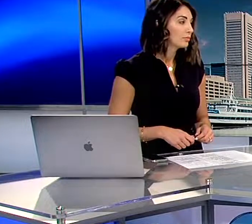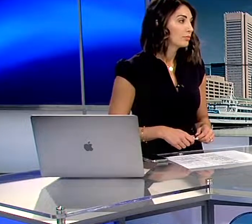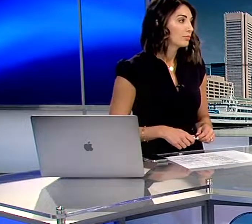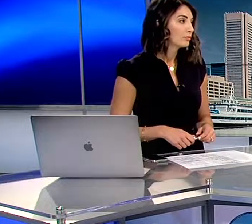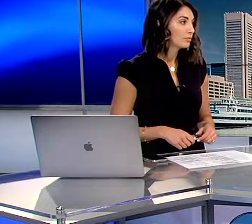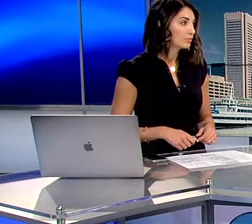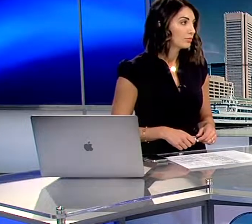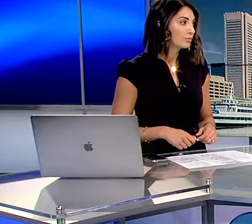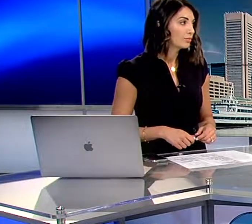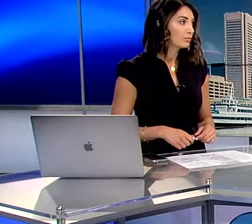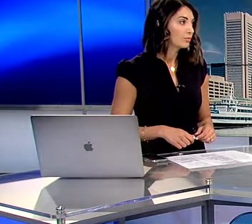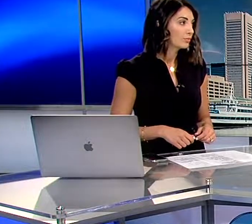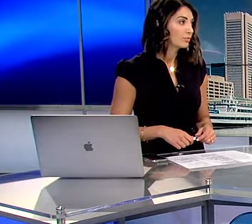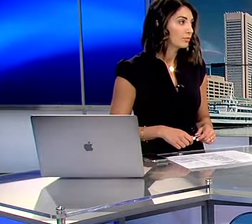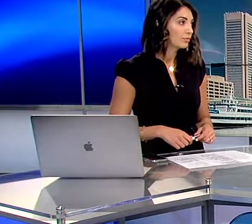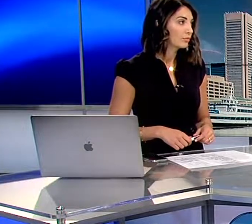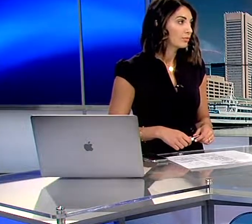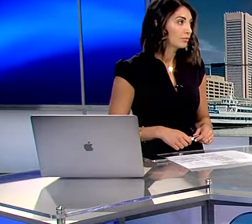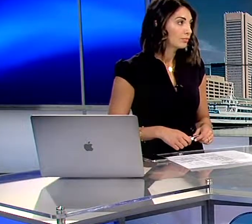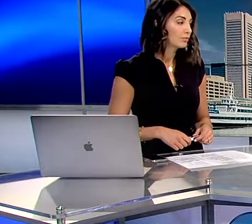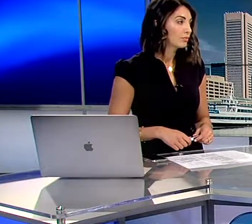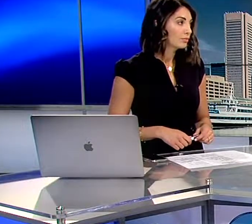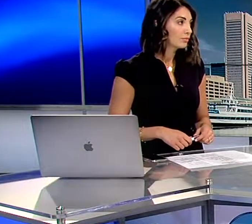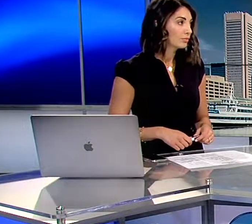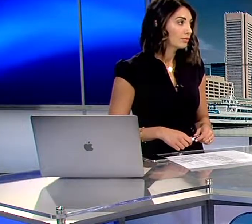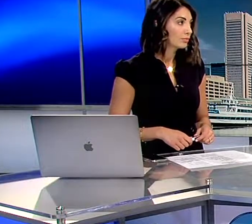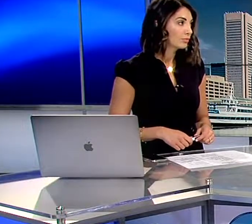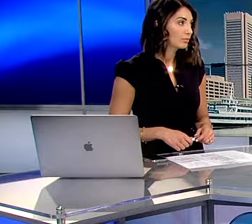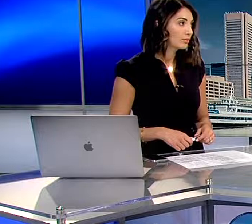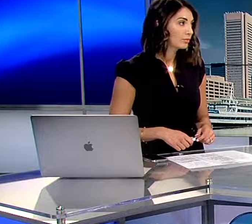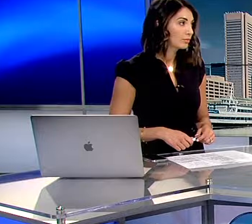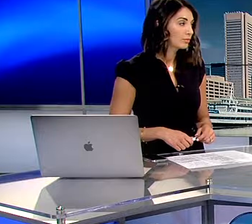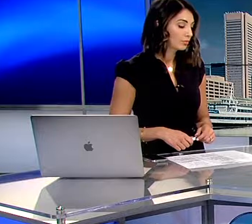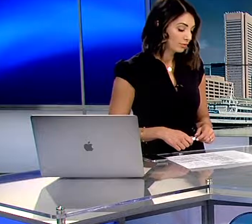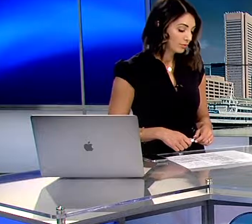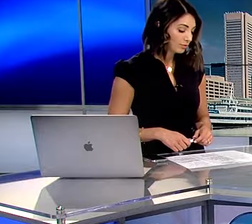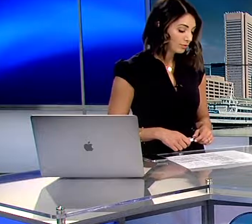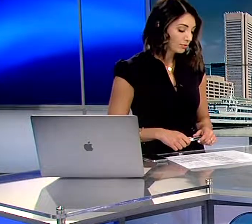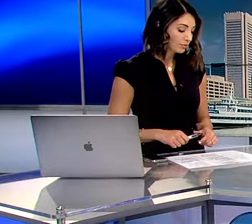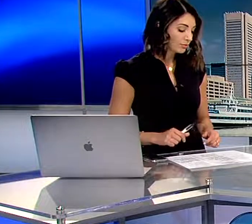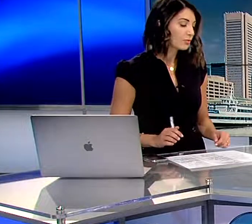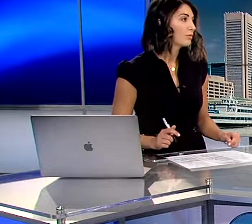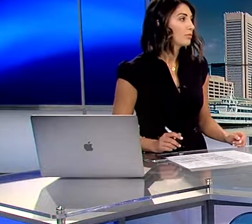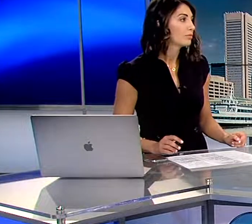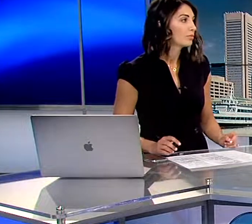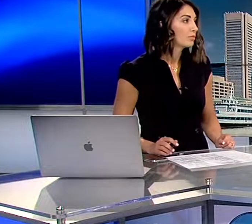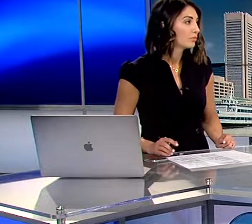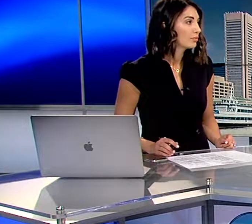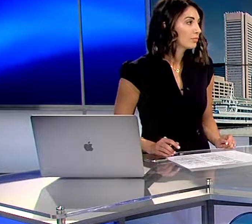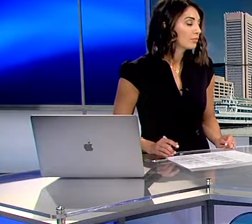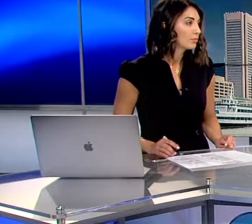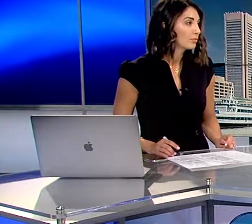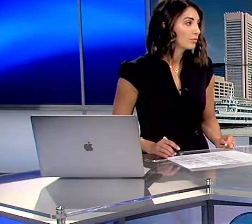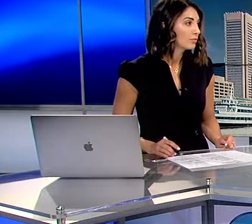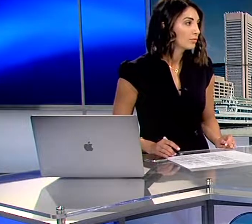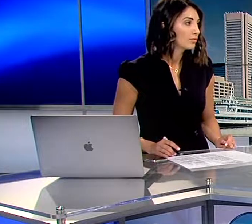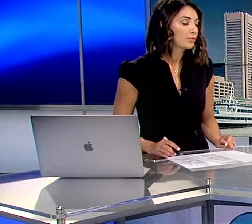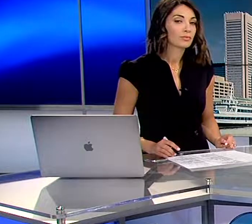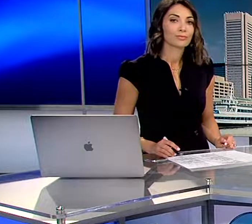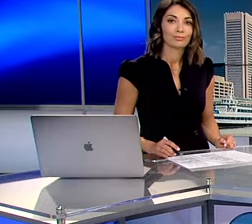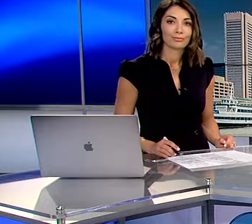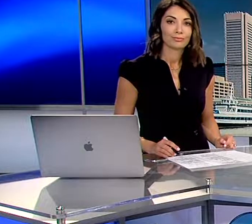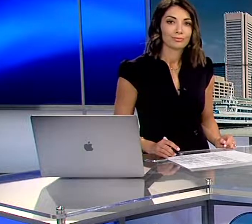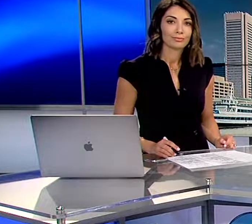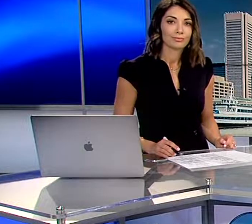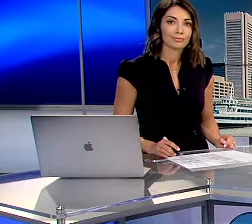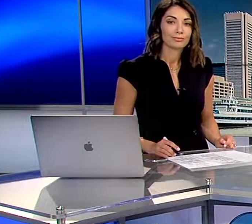of 60 have been vaccinated. We're seeing a decline in terms of that age group receiving any fallout from the vaccine. So the governor wants